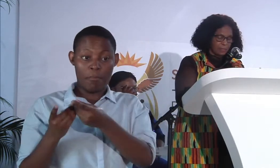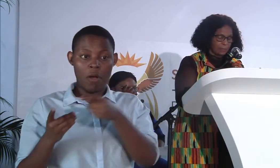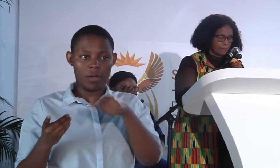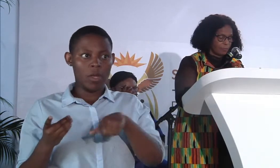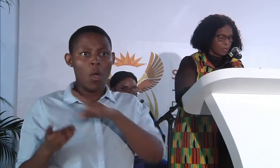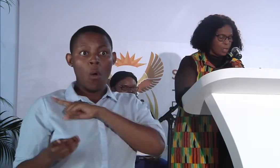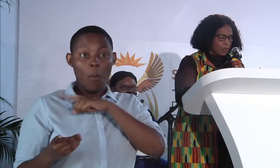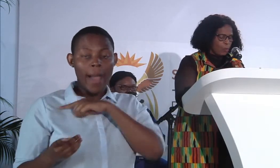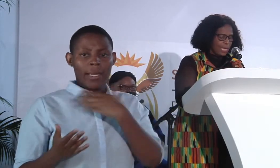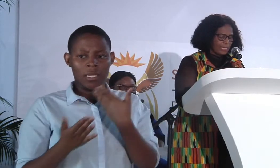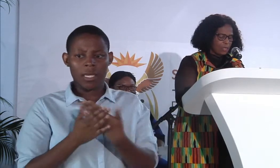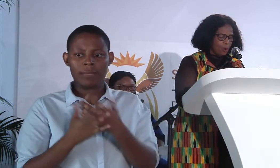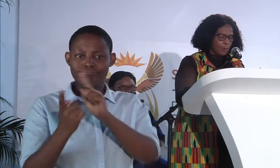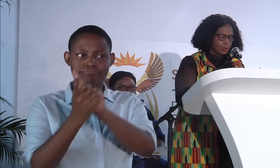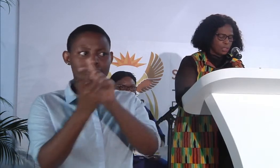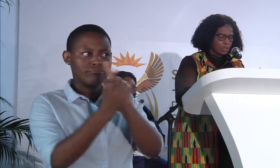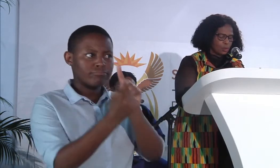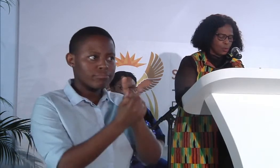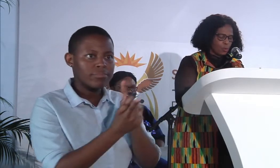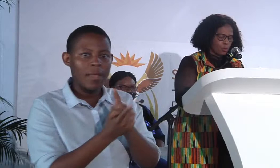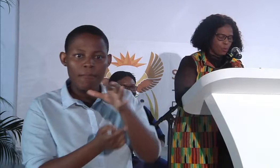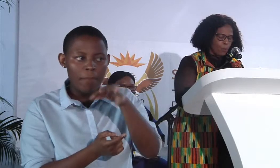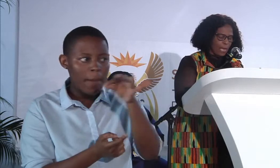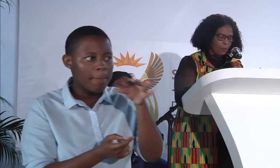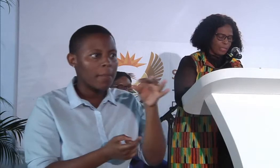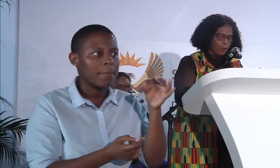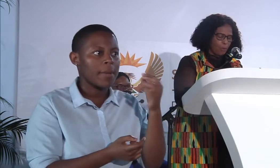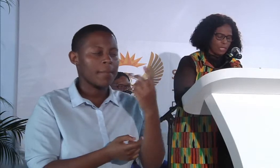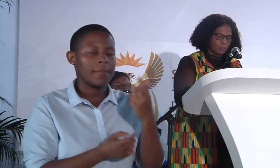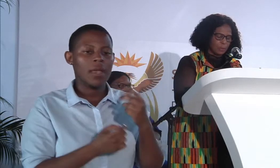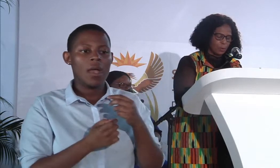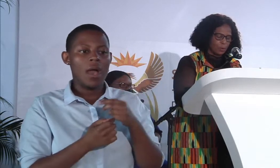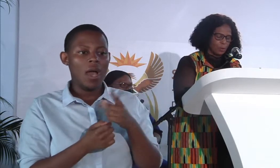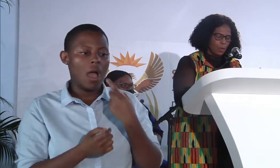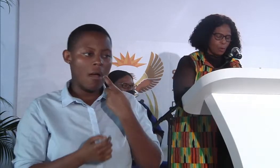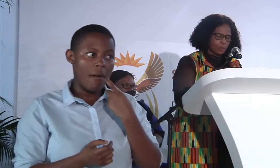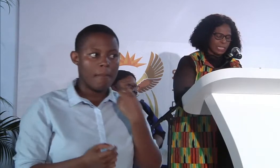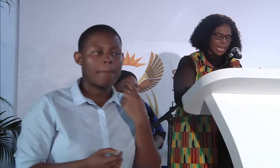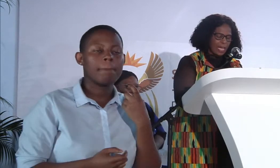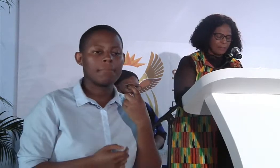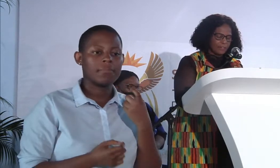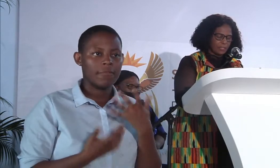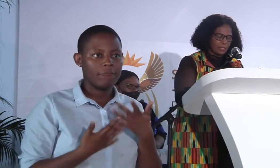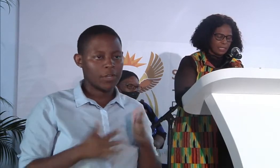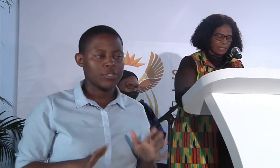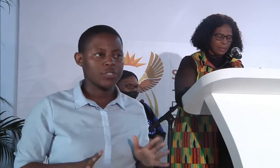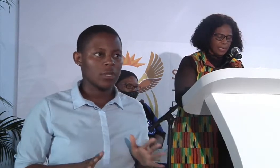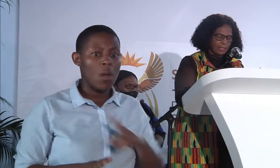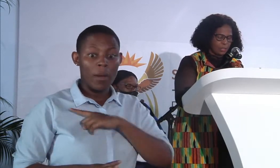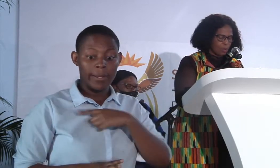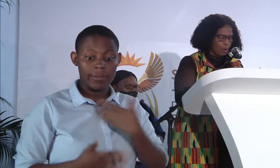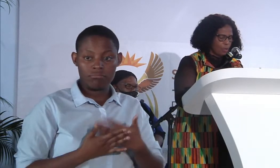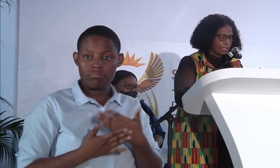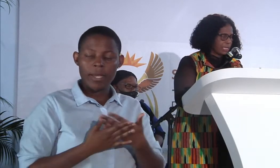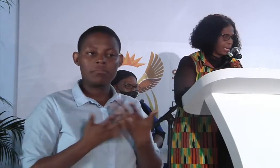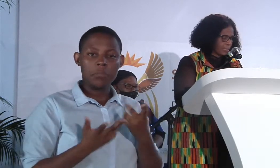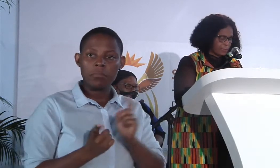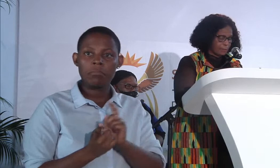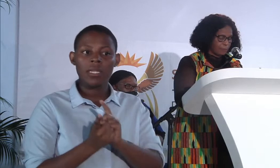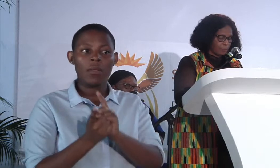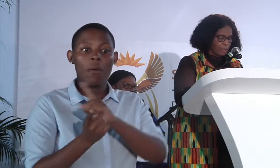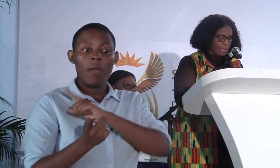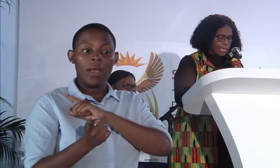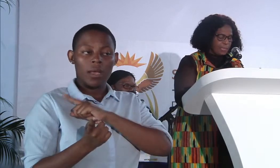addicts. We had an opportunity to work with homeless people whose lives depended on